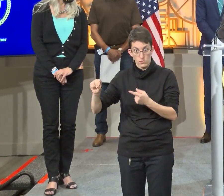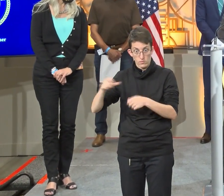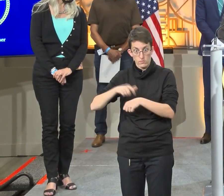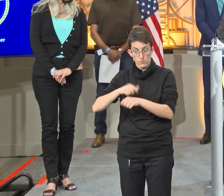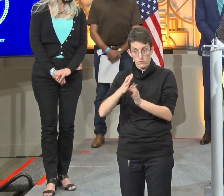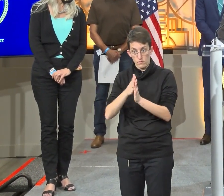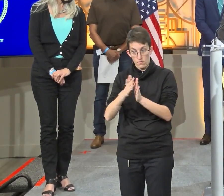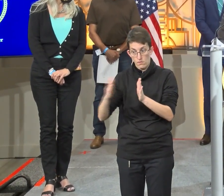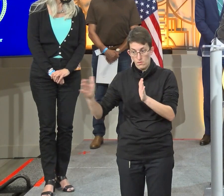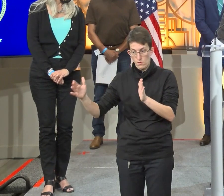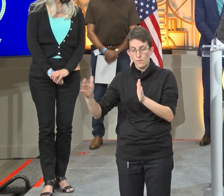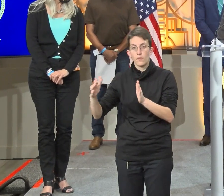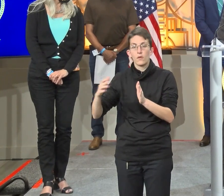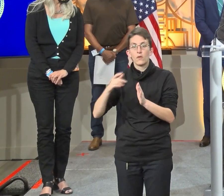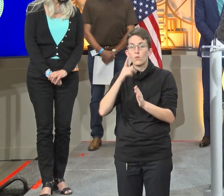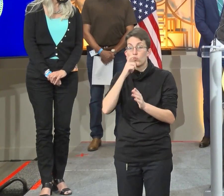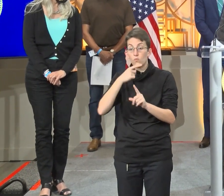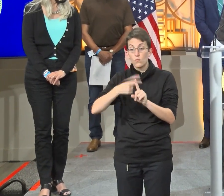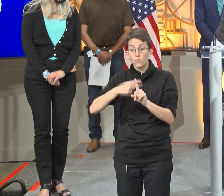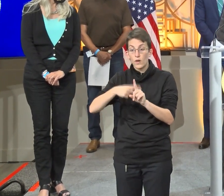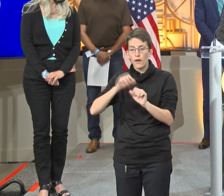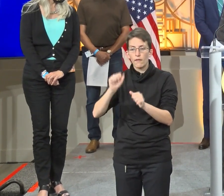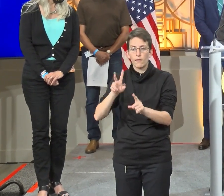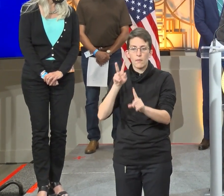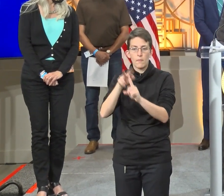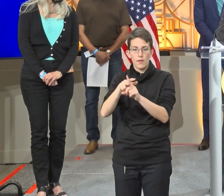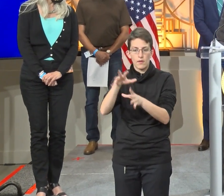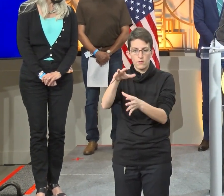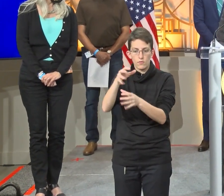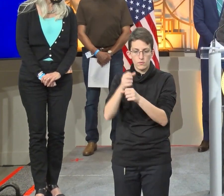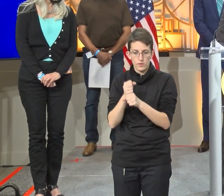can begin to apply to receive up to